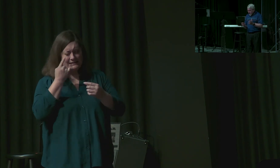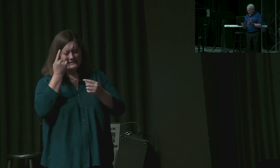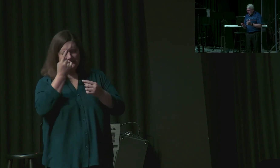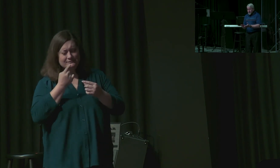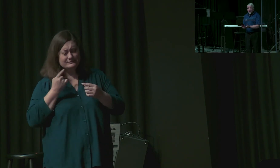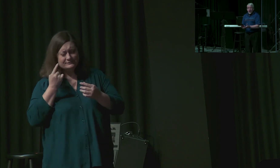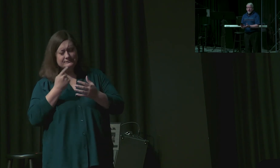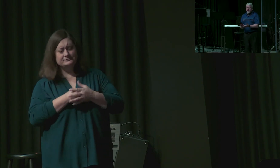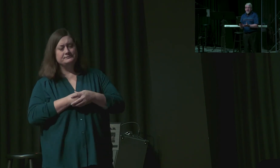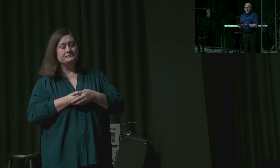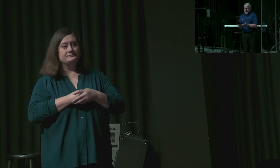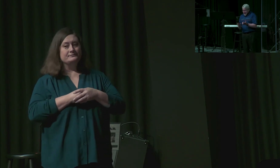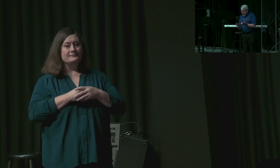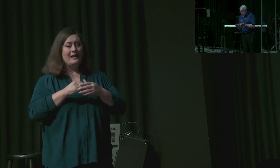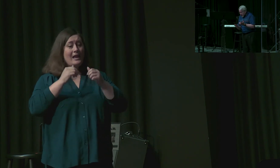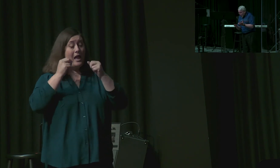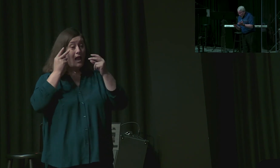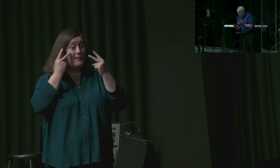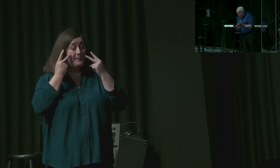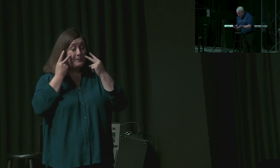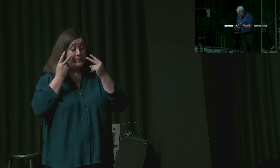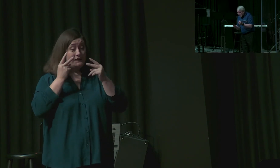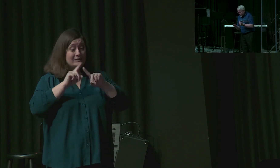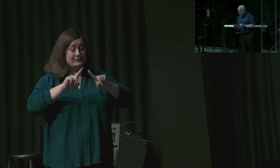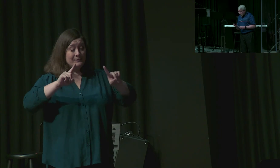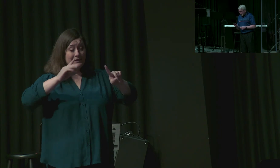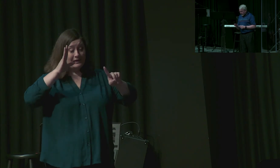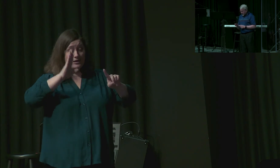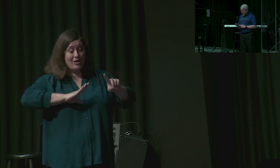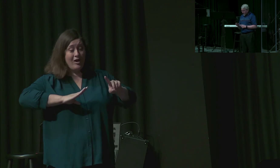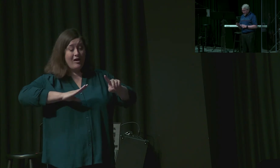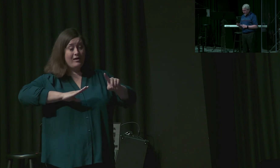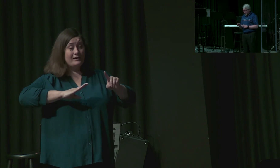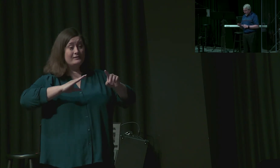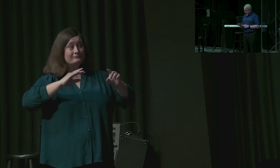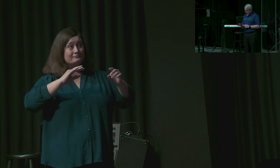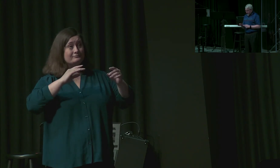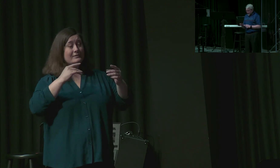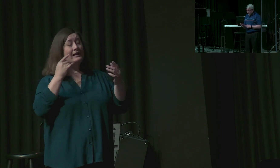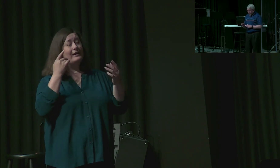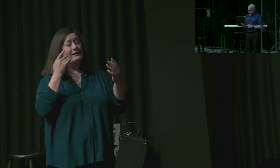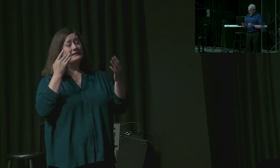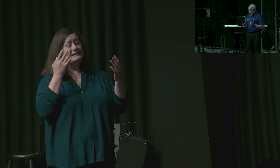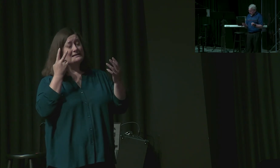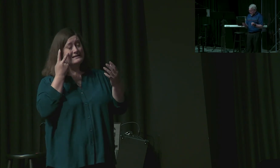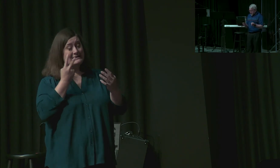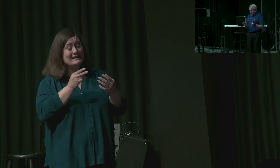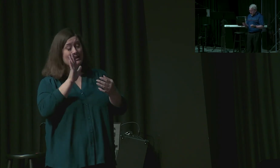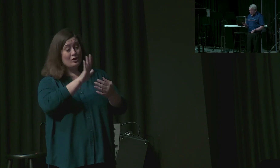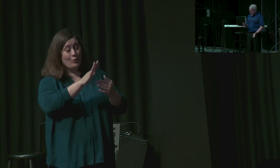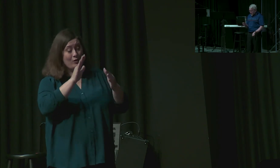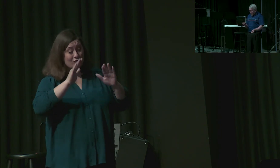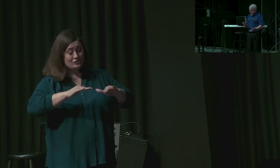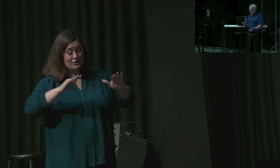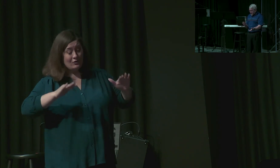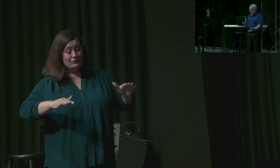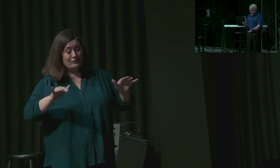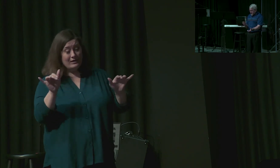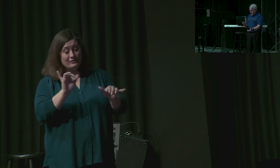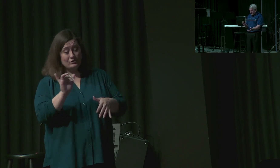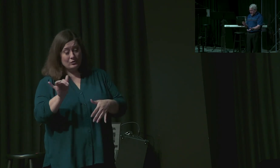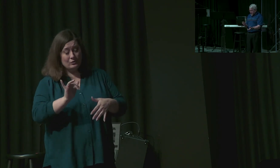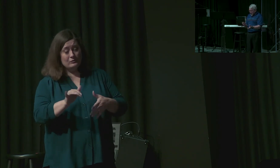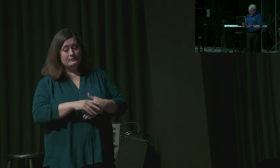And behold, God has let me see your offspring also." Then Joseph removed them from